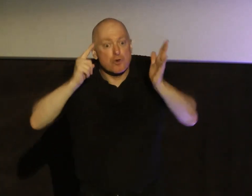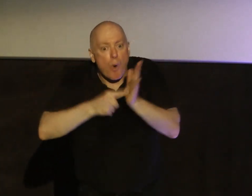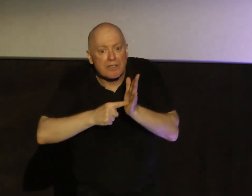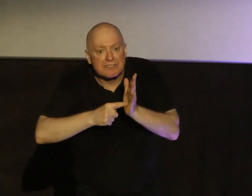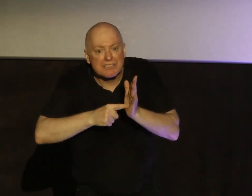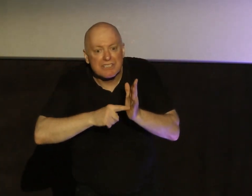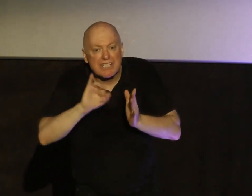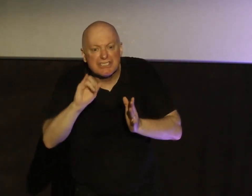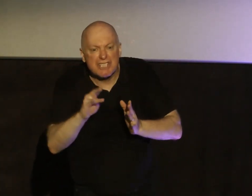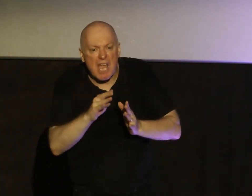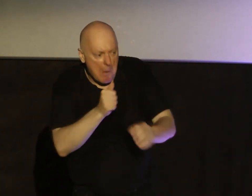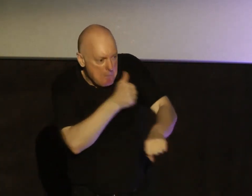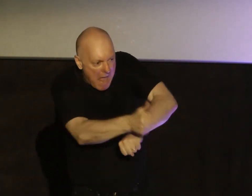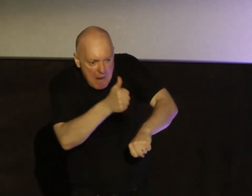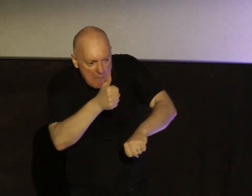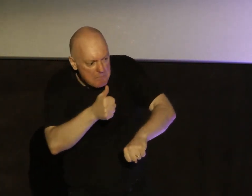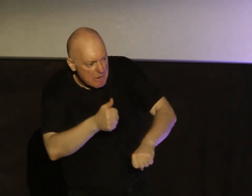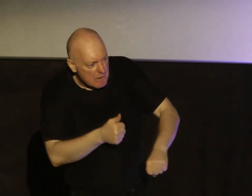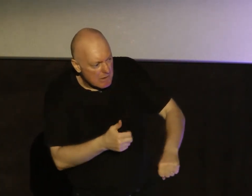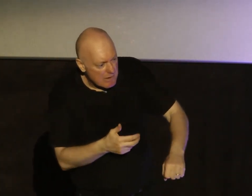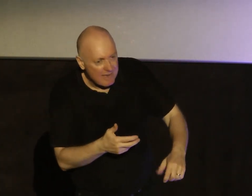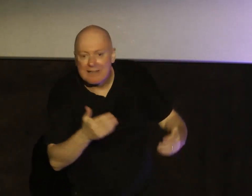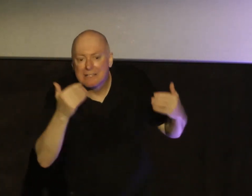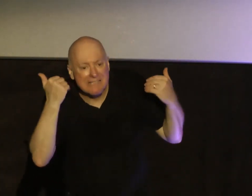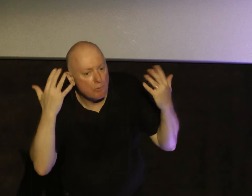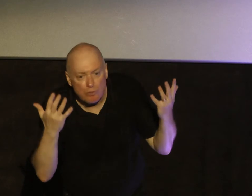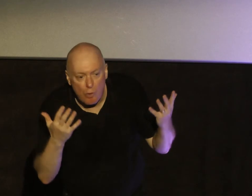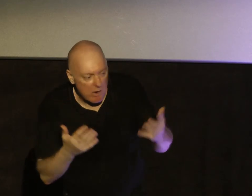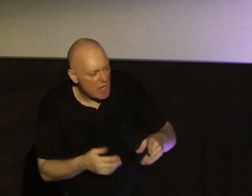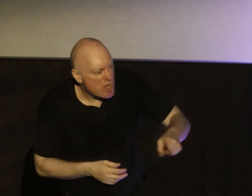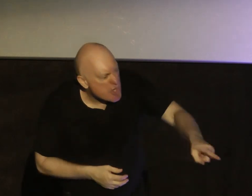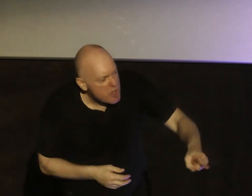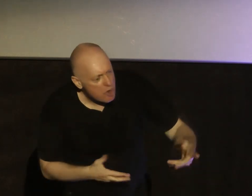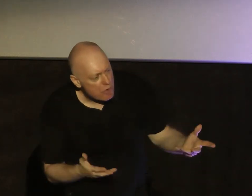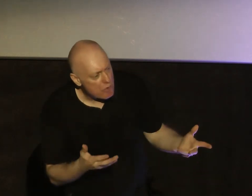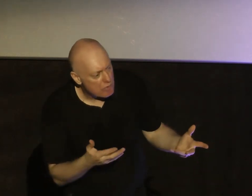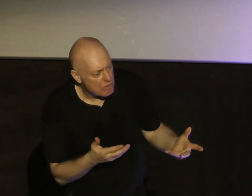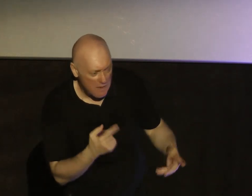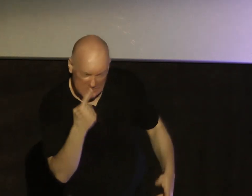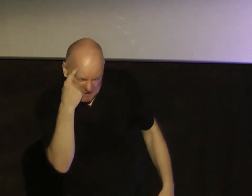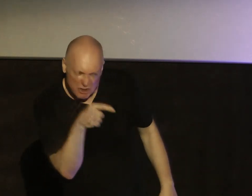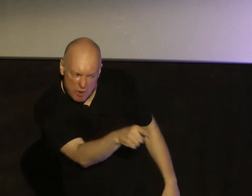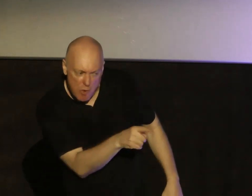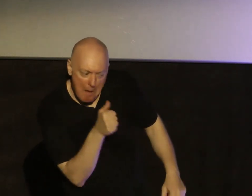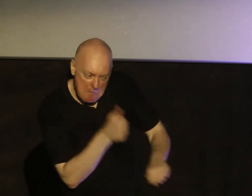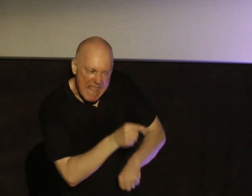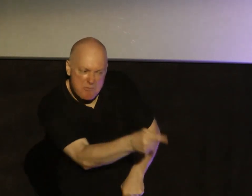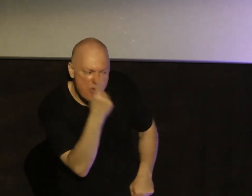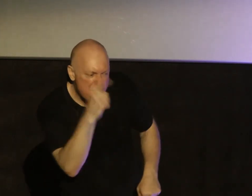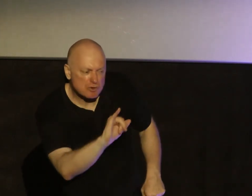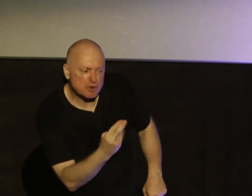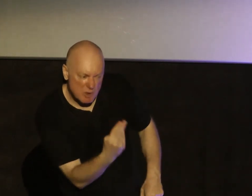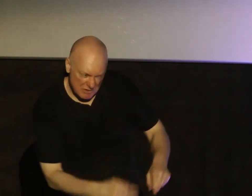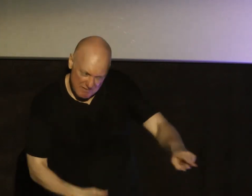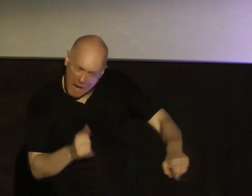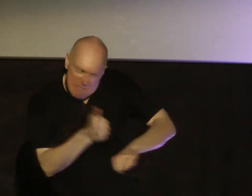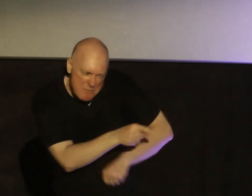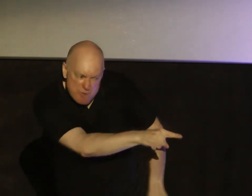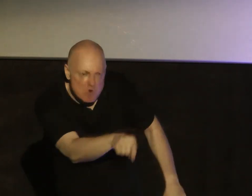blames them for the loss of Joseph. He doesn't know the details, but he's suspicious of them. He blames them for Joseph. They didn't take care